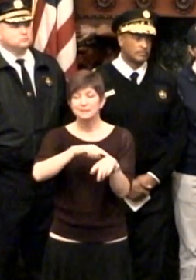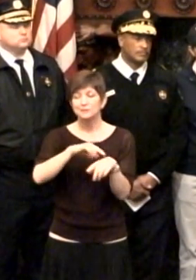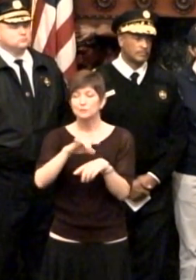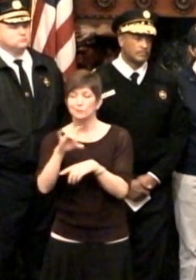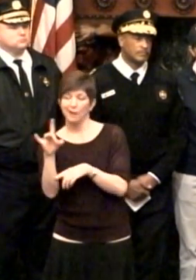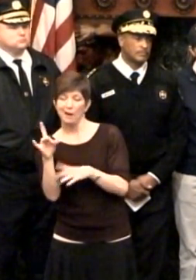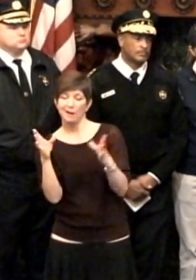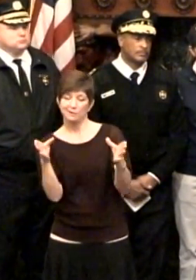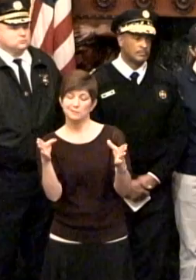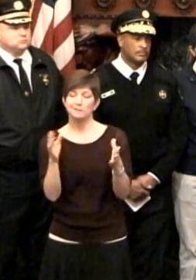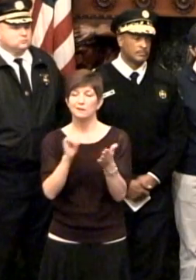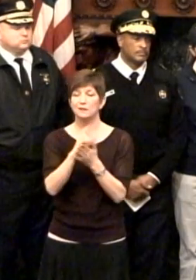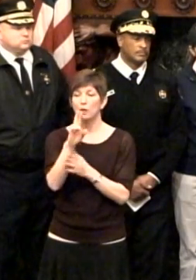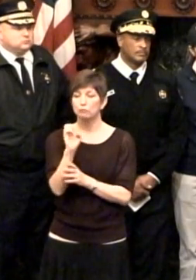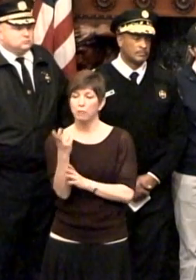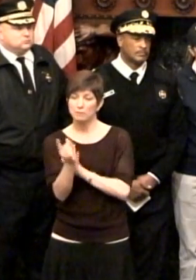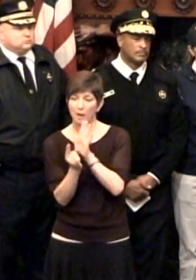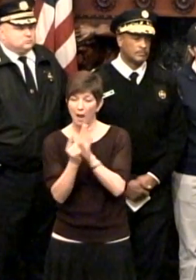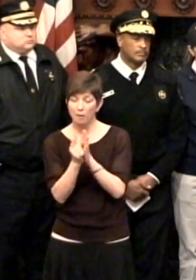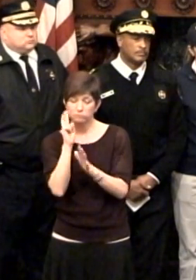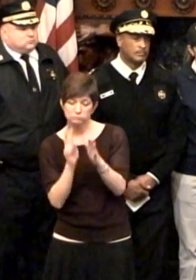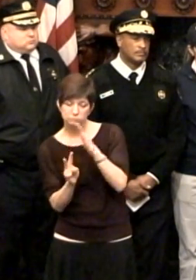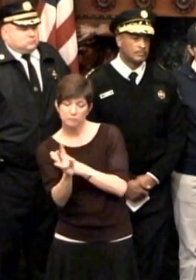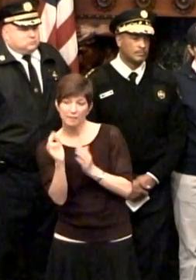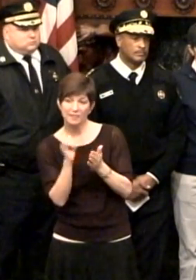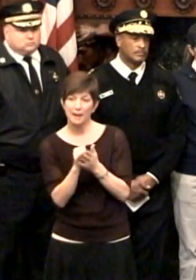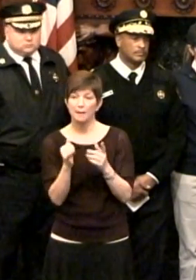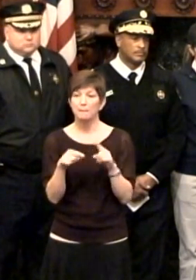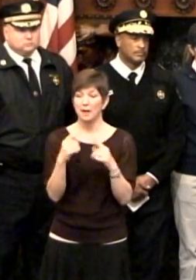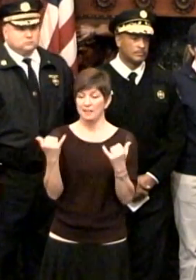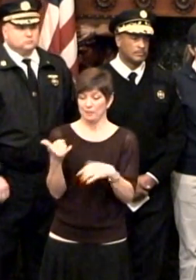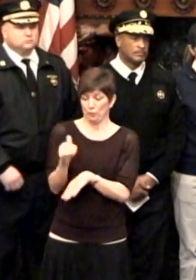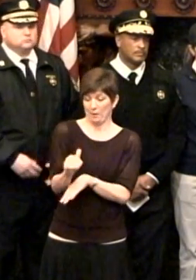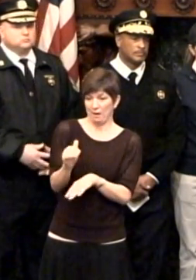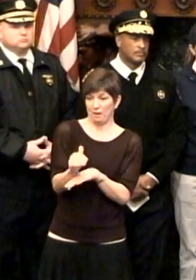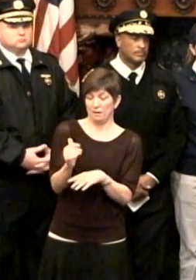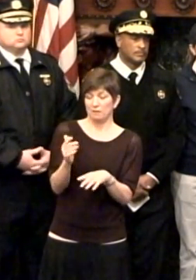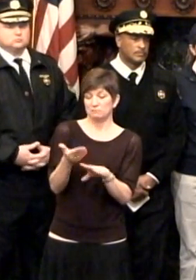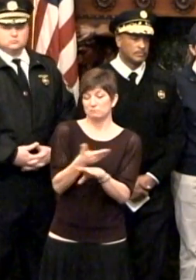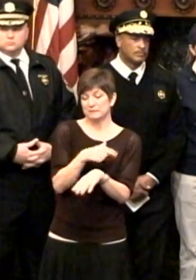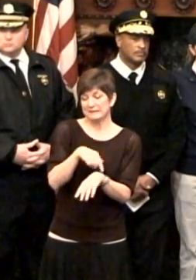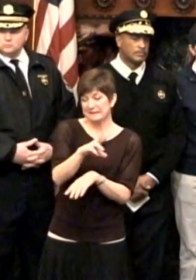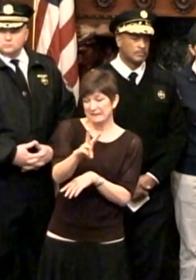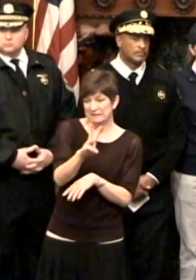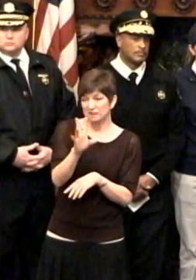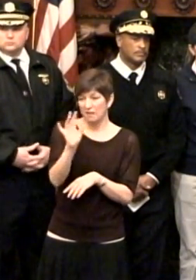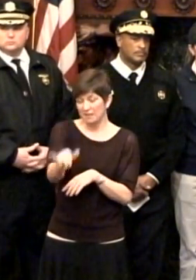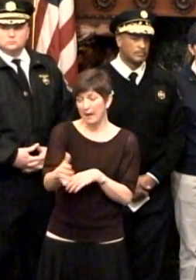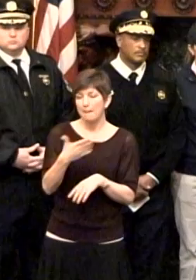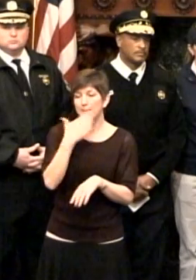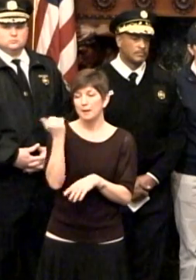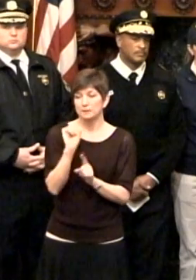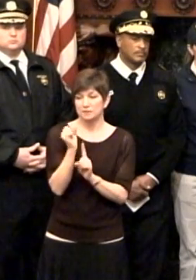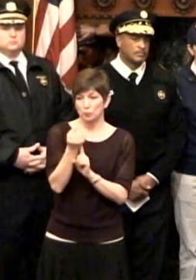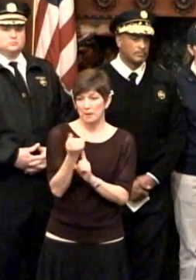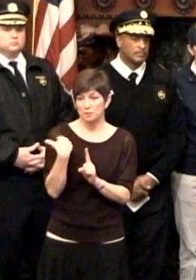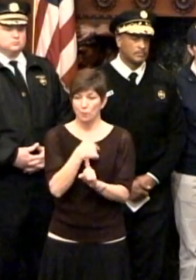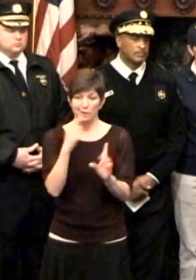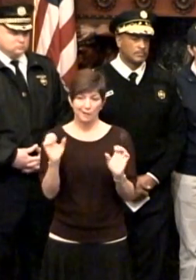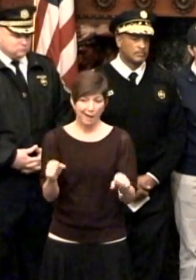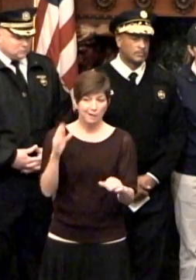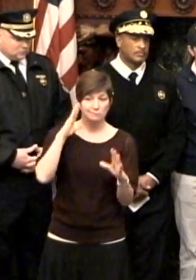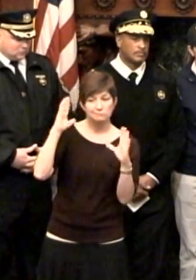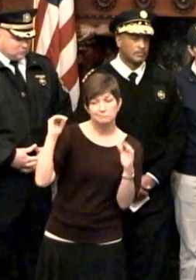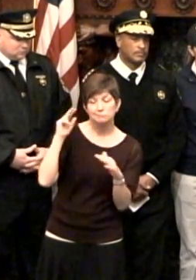like. And at that point, I think we'll be, later on today, I think we'll be in a much different situation and better able to anticipate or